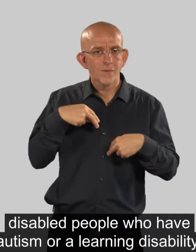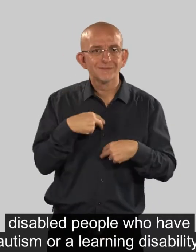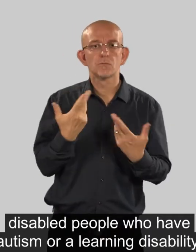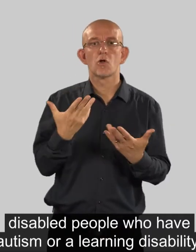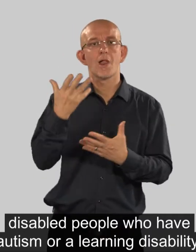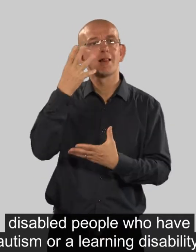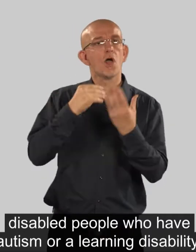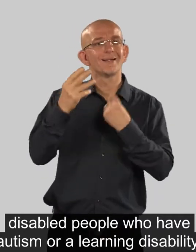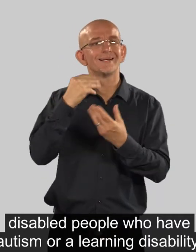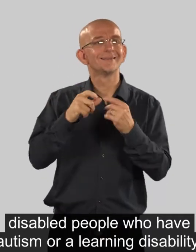disability.